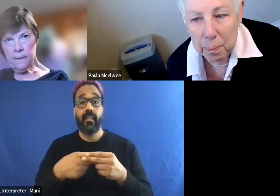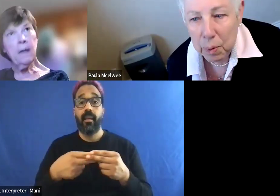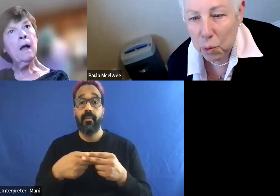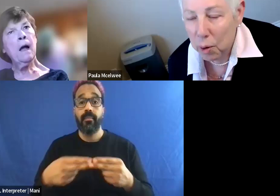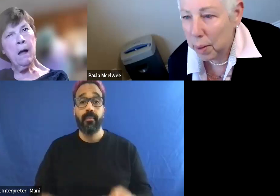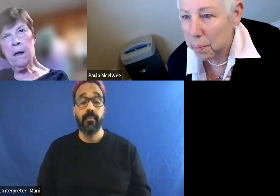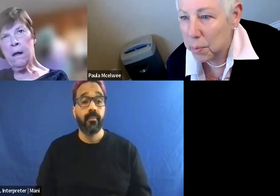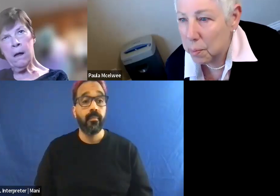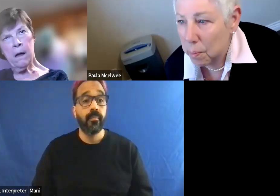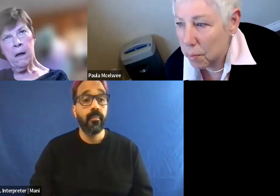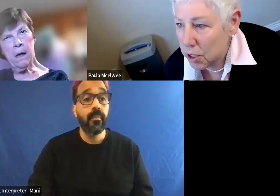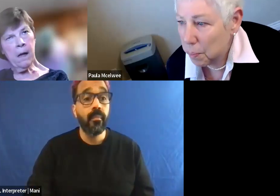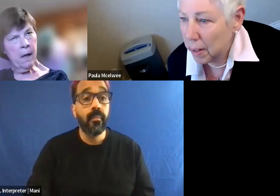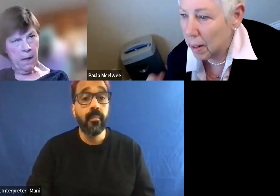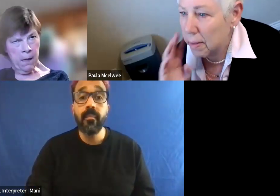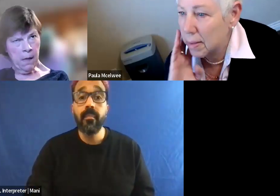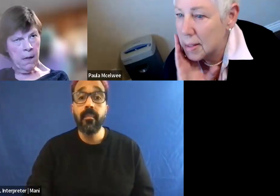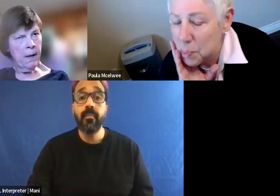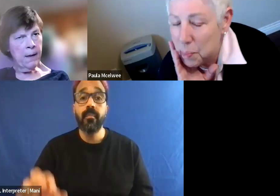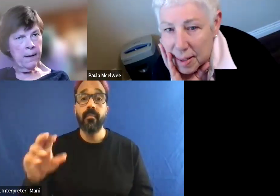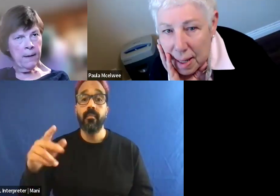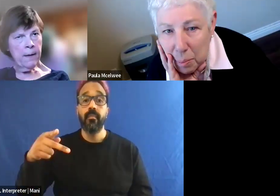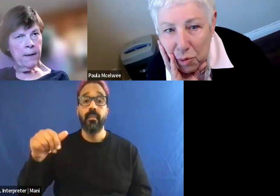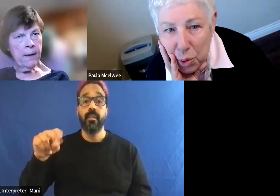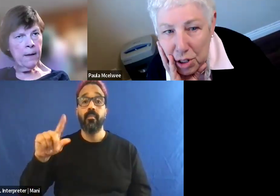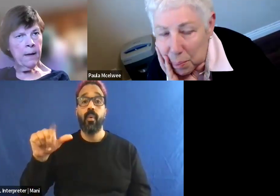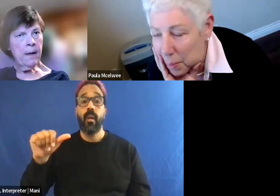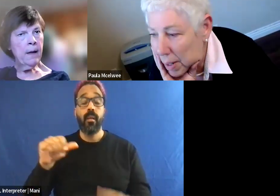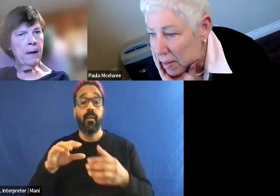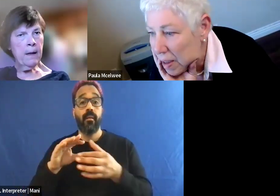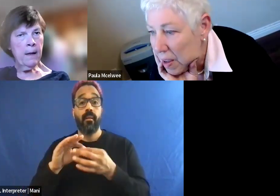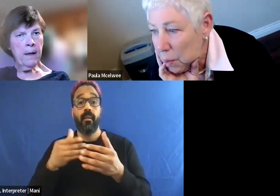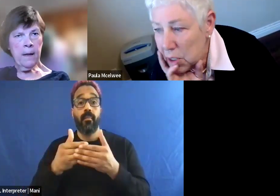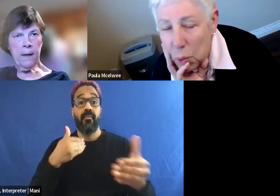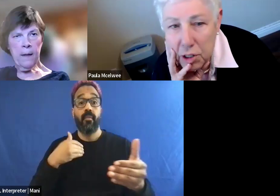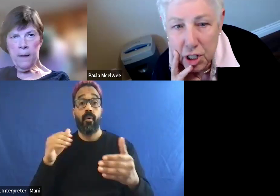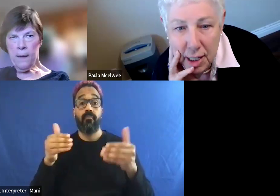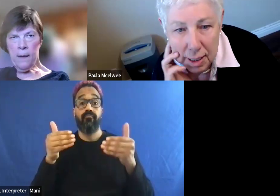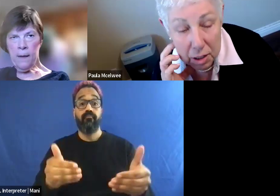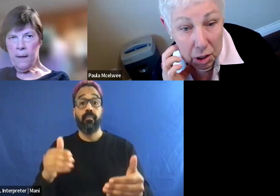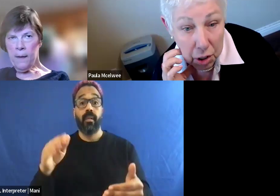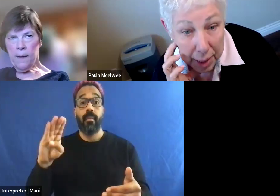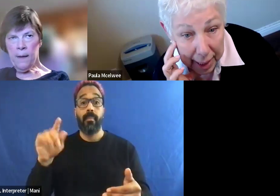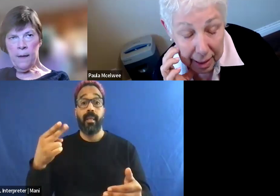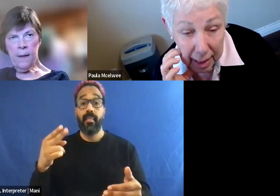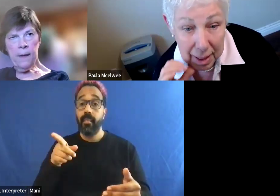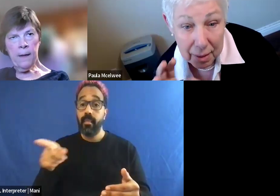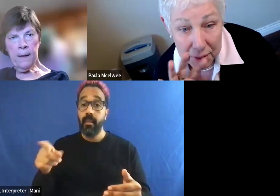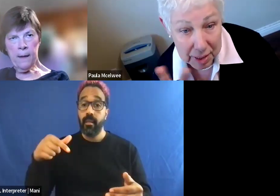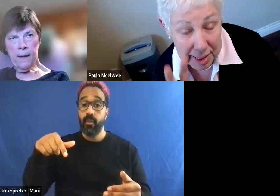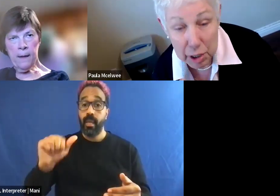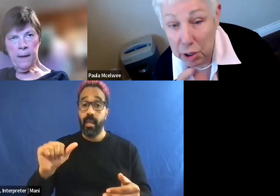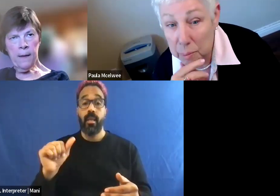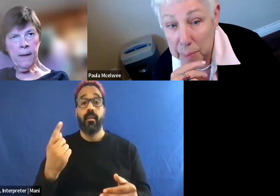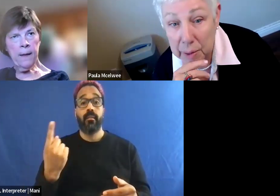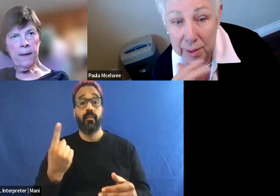And before we jump in, and I think this is Beth's slide, before you jump in, Beth, there was a question in the Q&A that I think